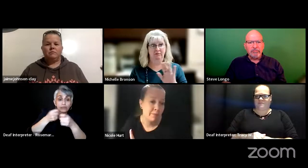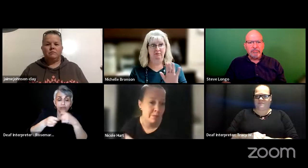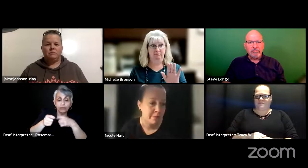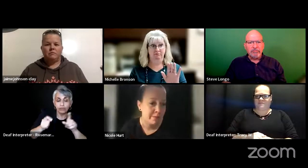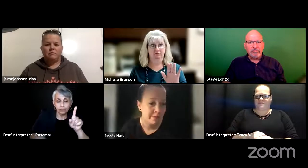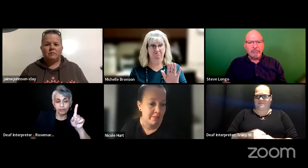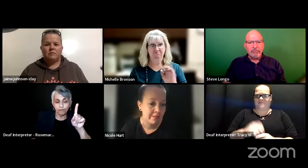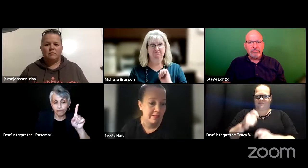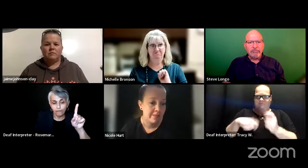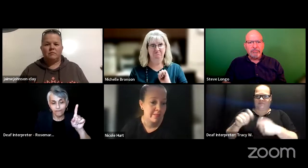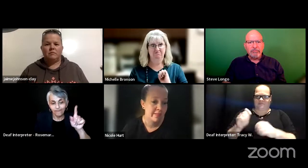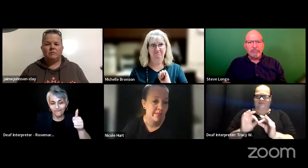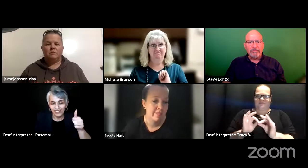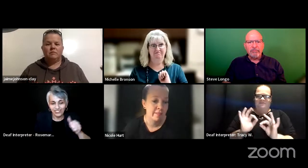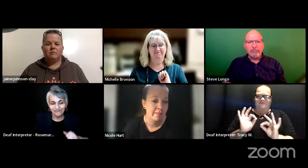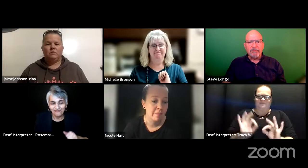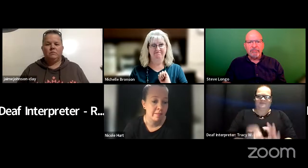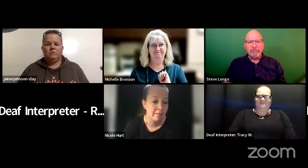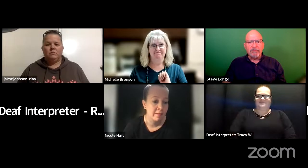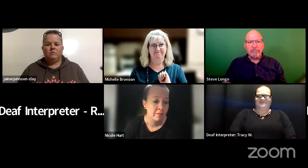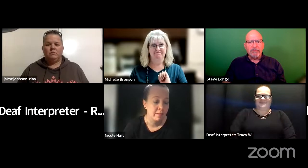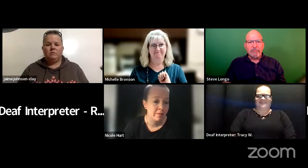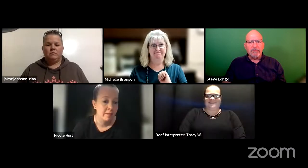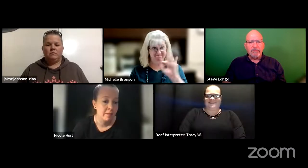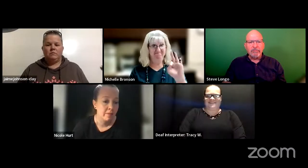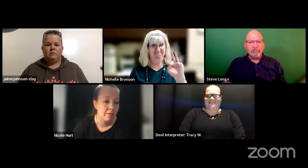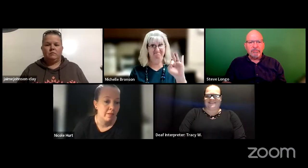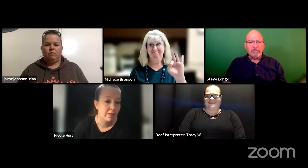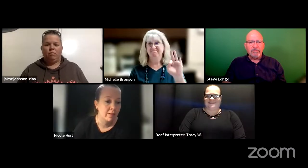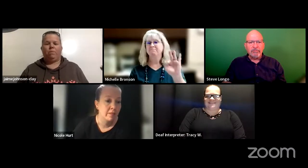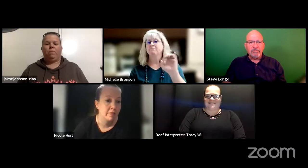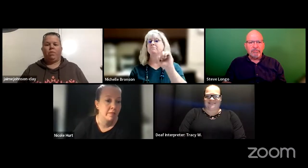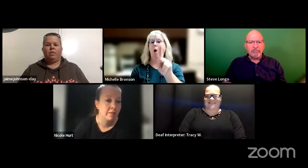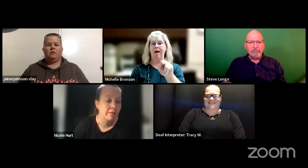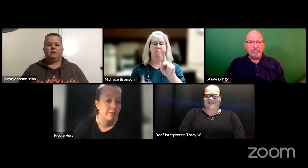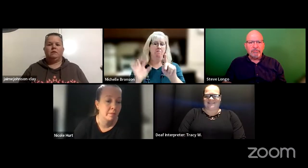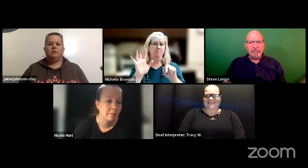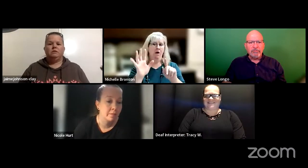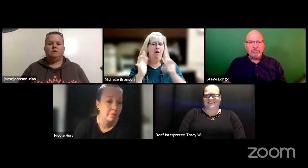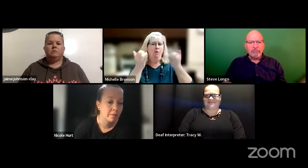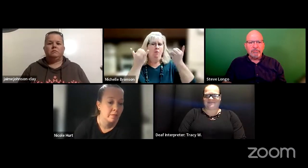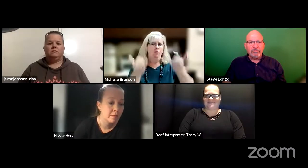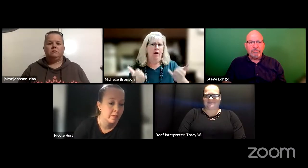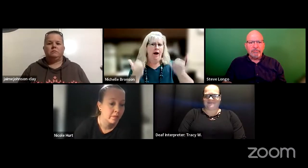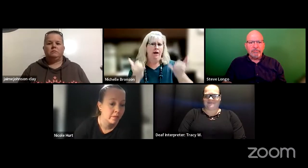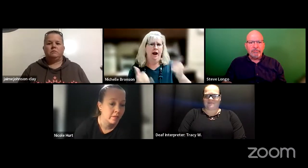make an switch with the deaf interpreter, please.